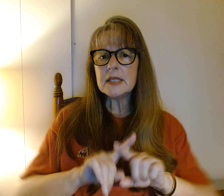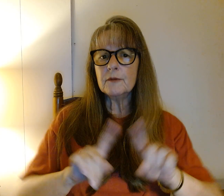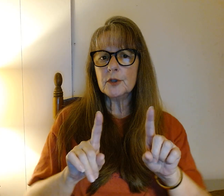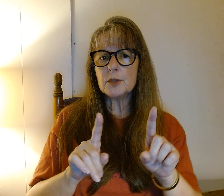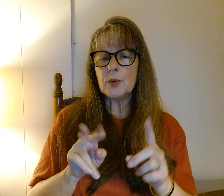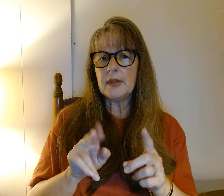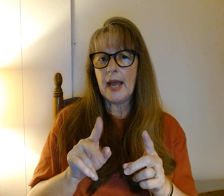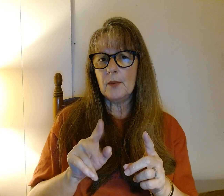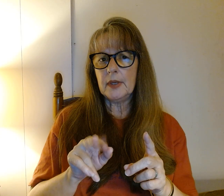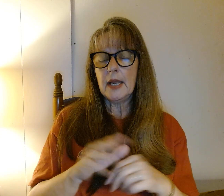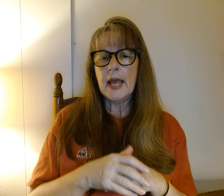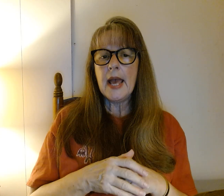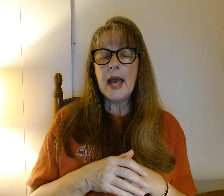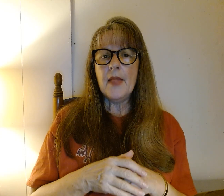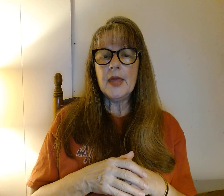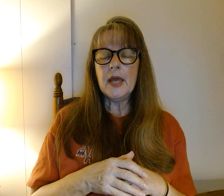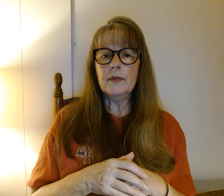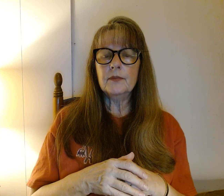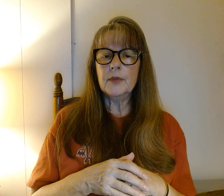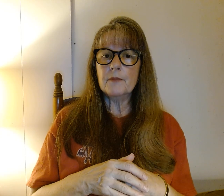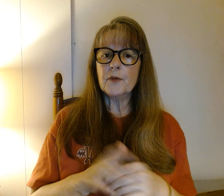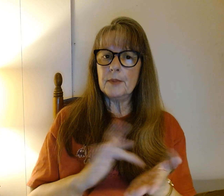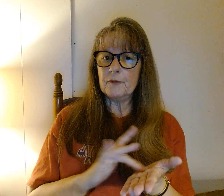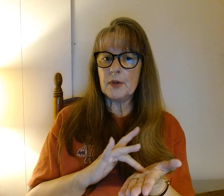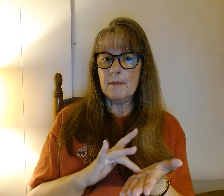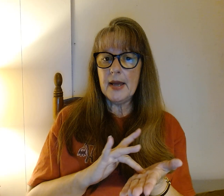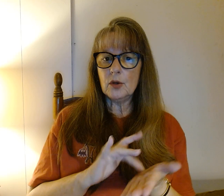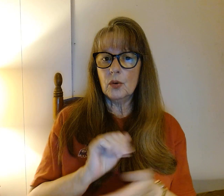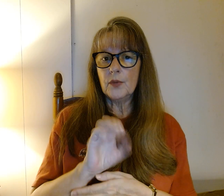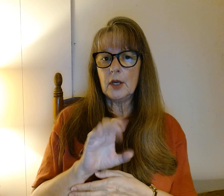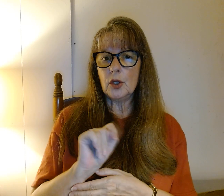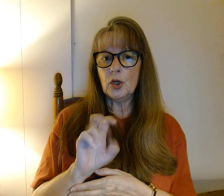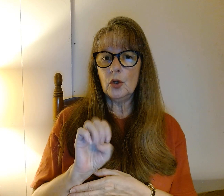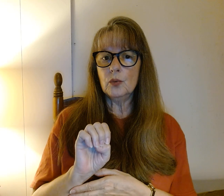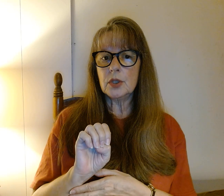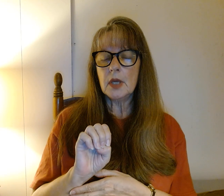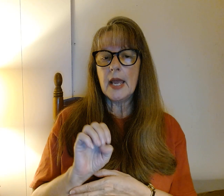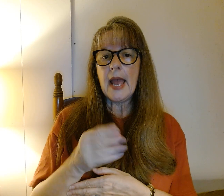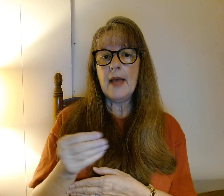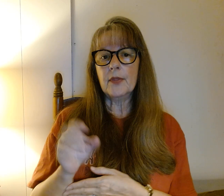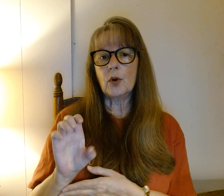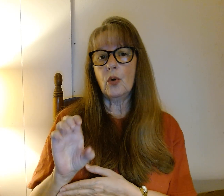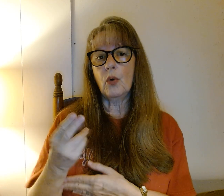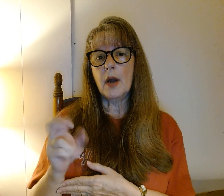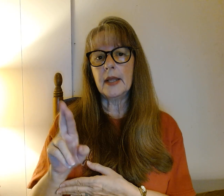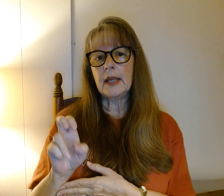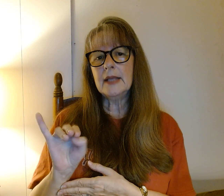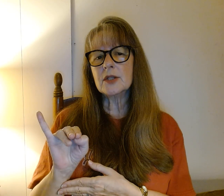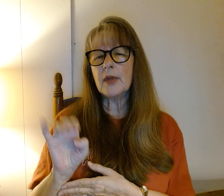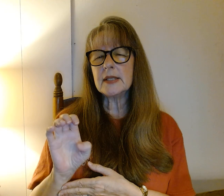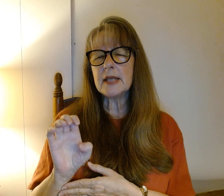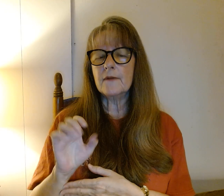difference between that one. And then for the medical, the acute and the chronic. And so that's kind of